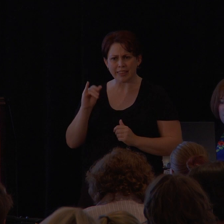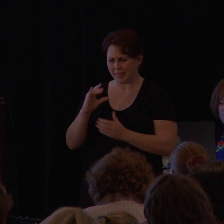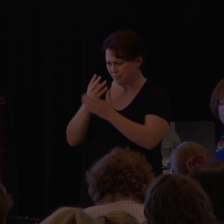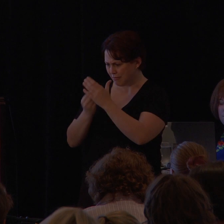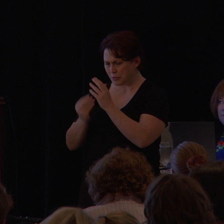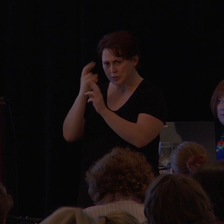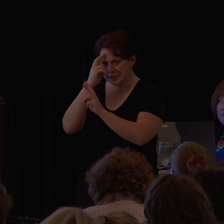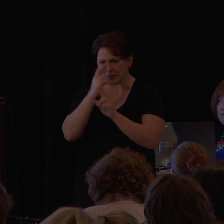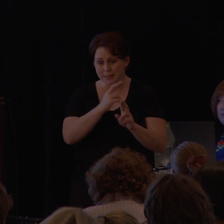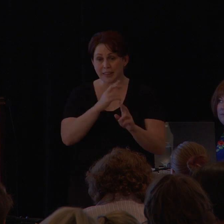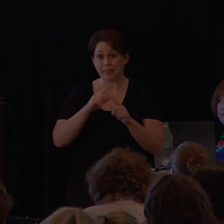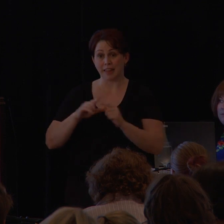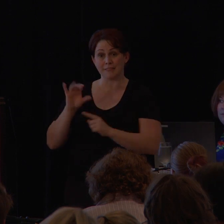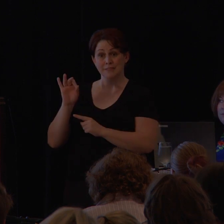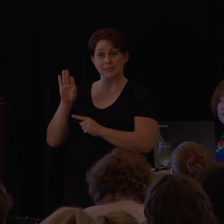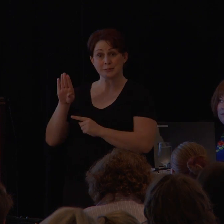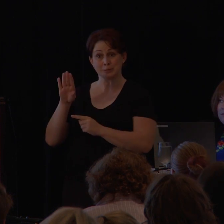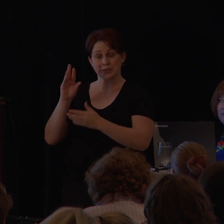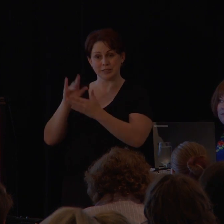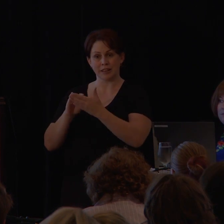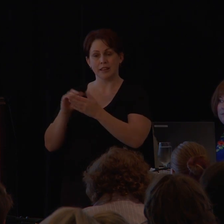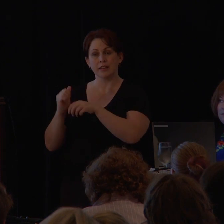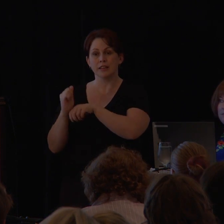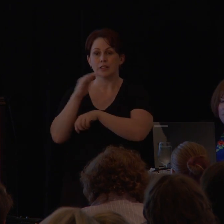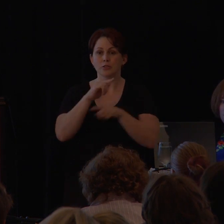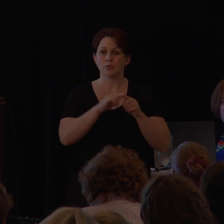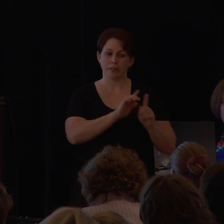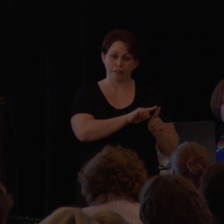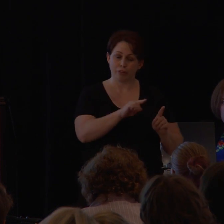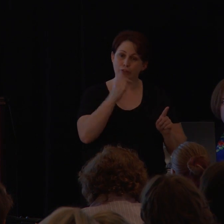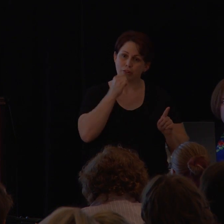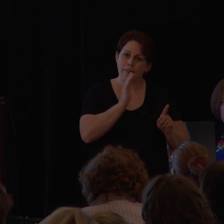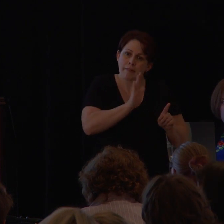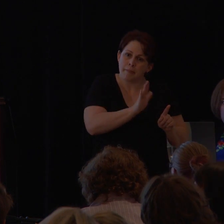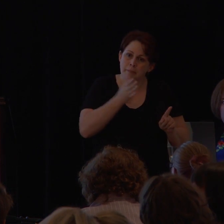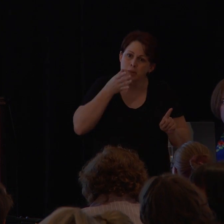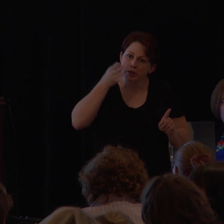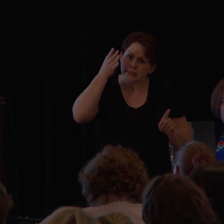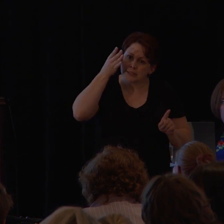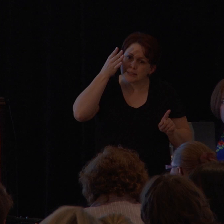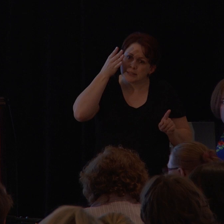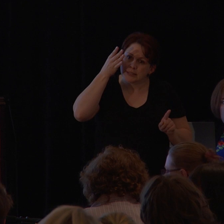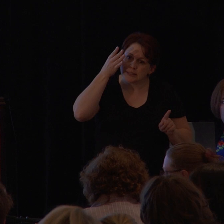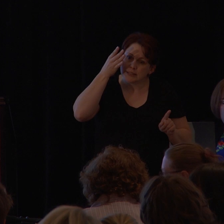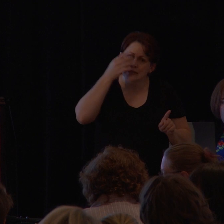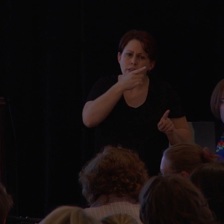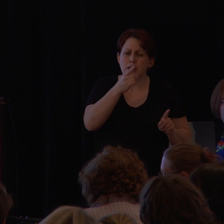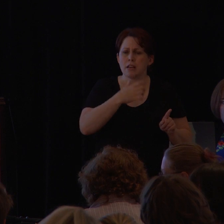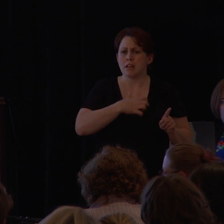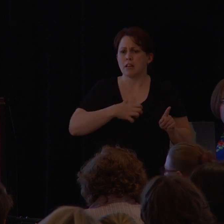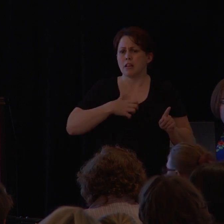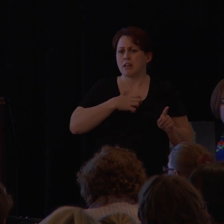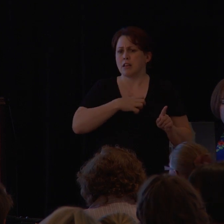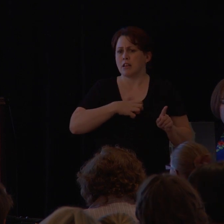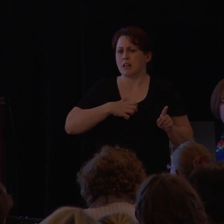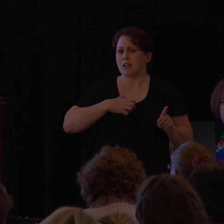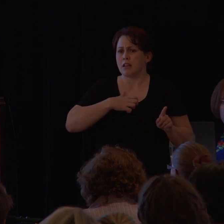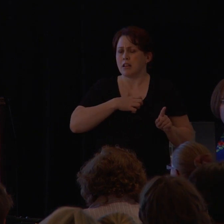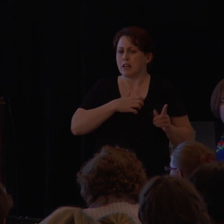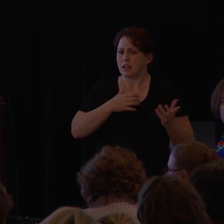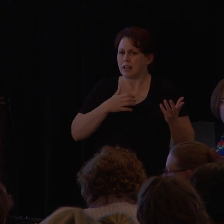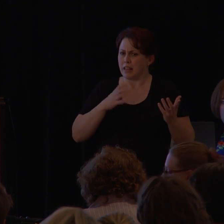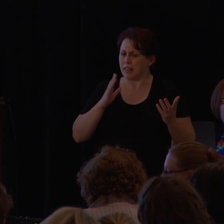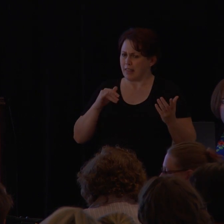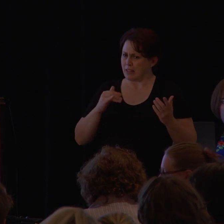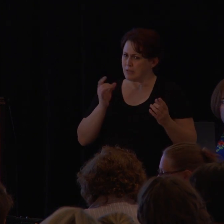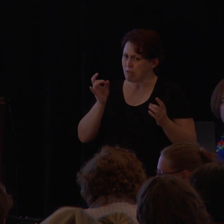the Facebook entry had been forwarded to the parents of the 3 young women who had committed suicide. So a host of